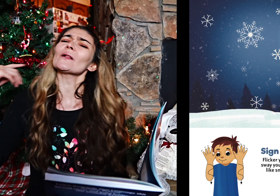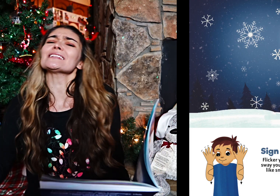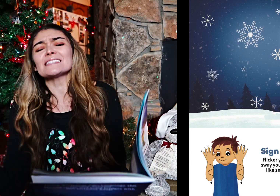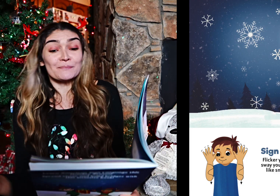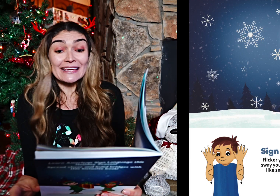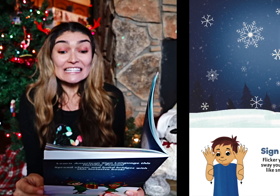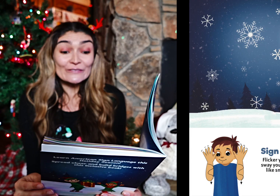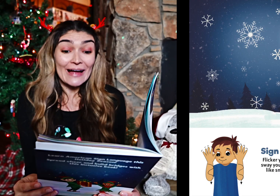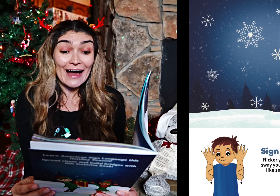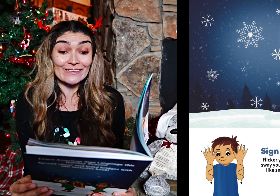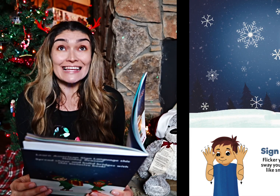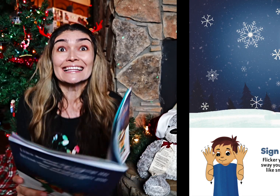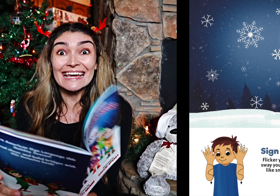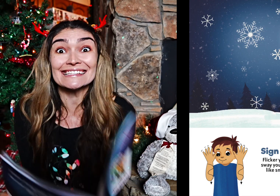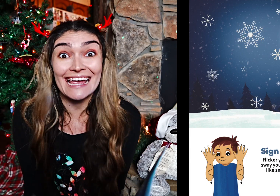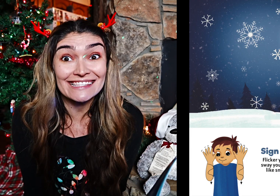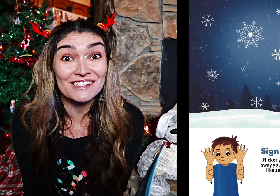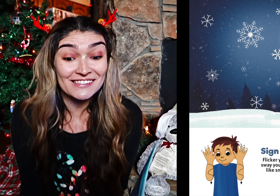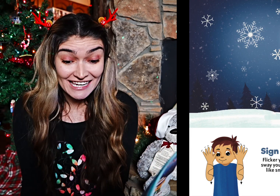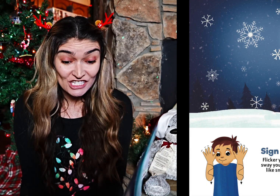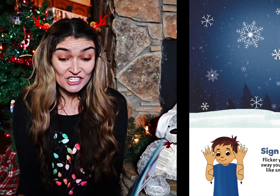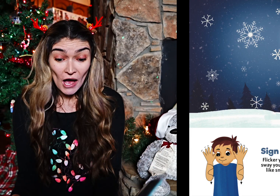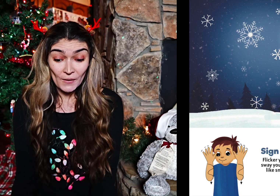and spin around like dancers in a show.